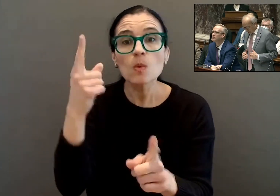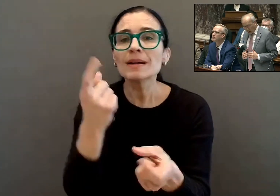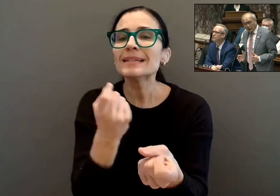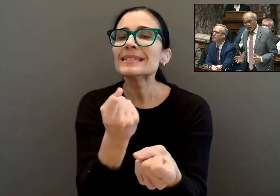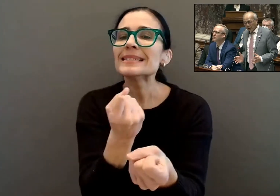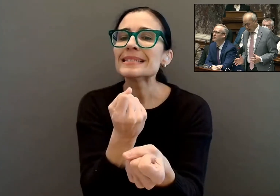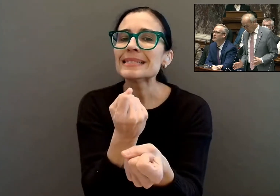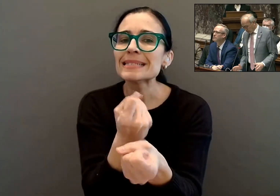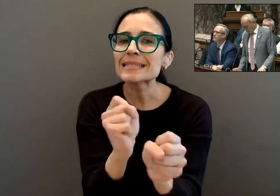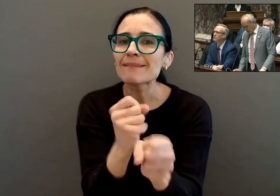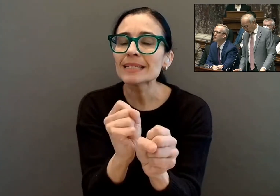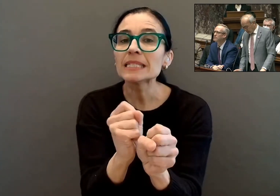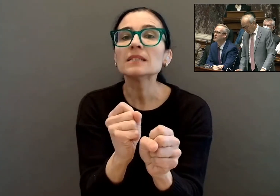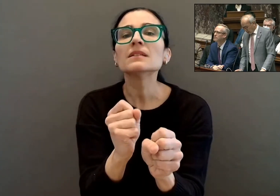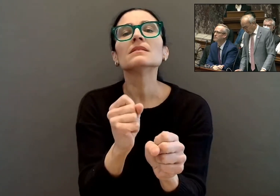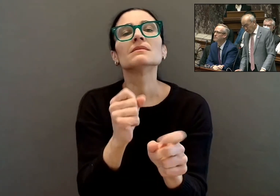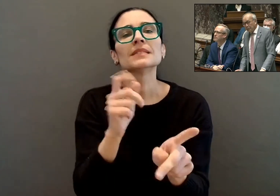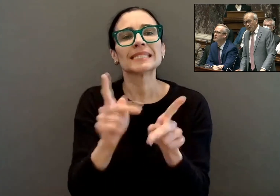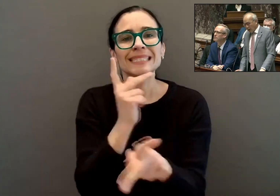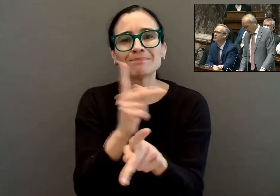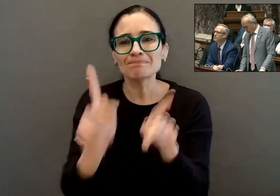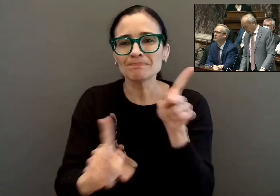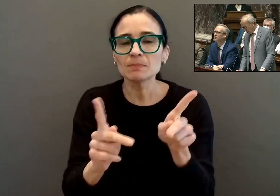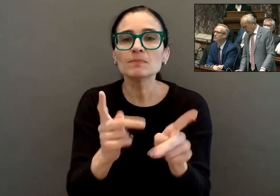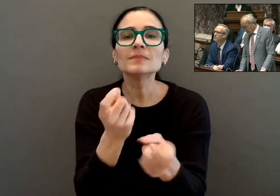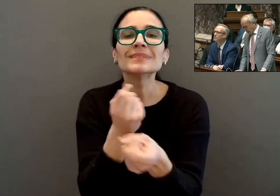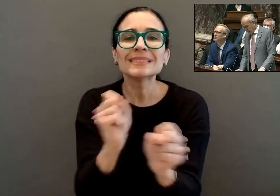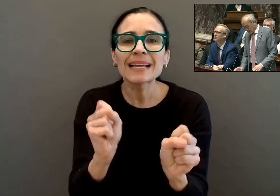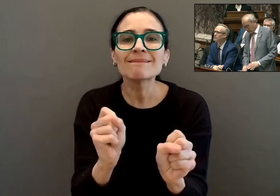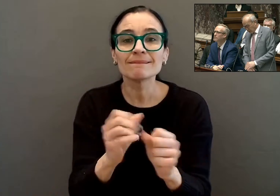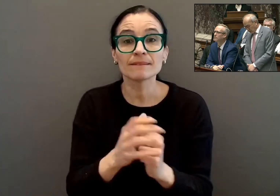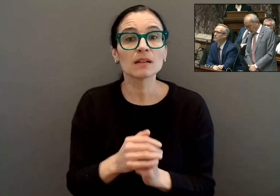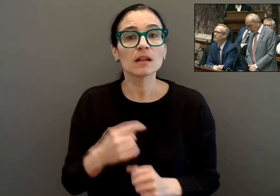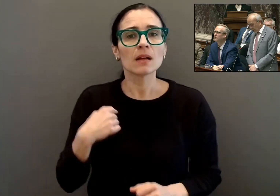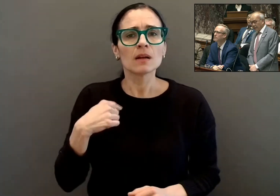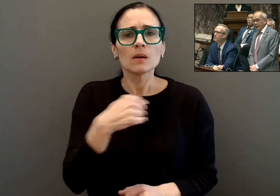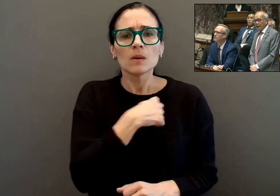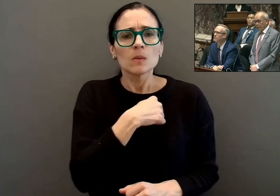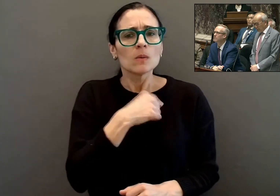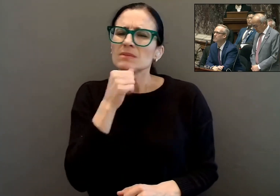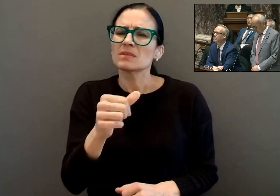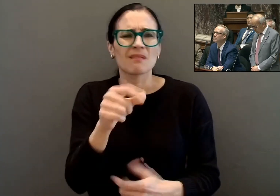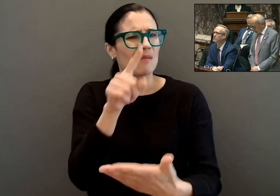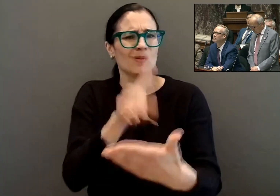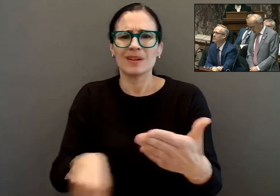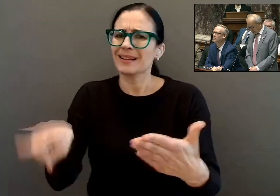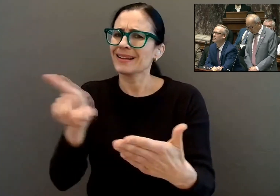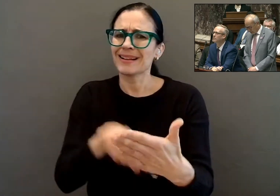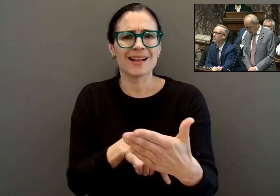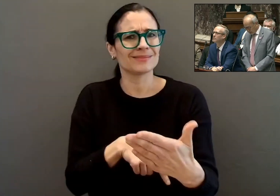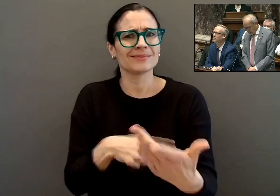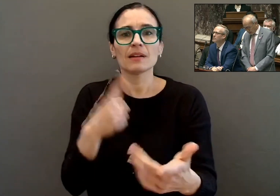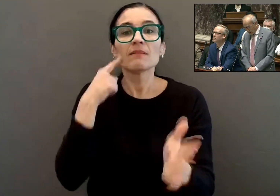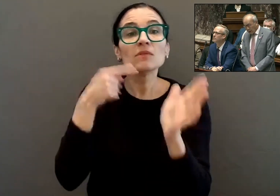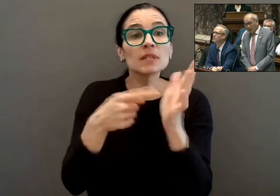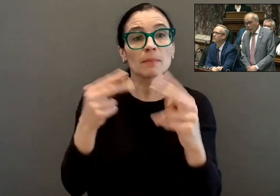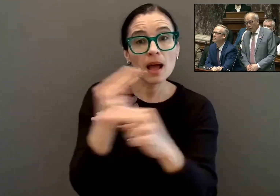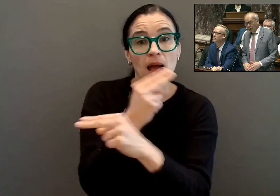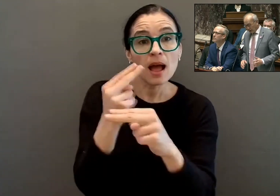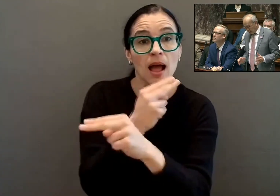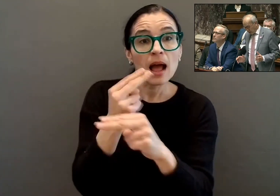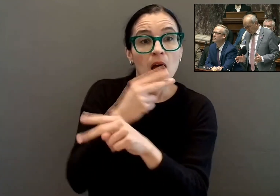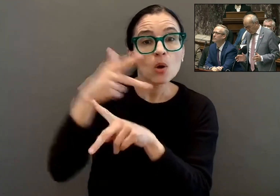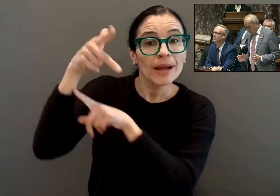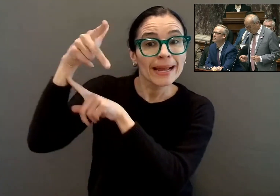and we are not going to cancel things like remote highway cameras or connectivity at remote highway station.